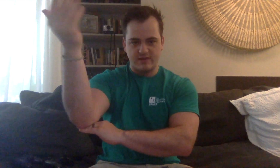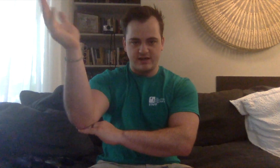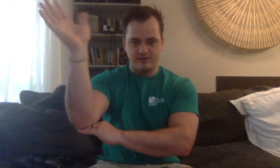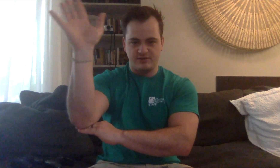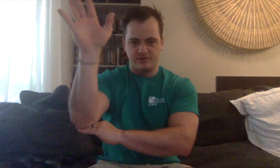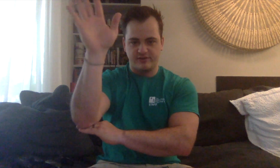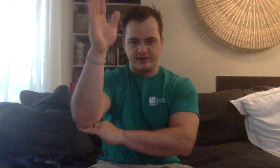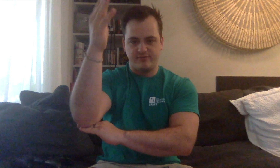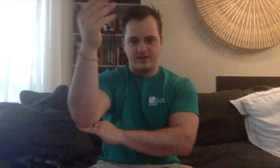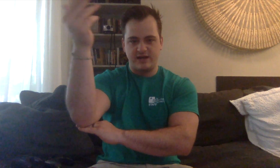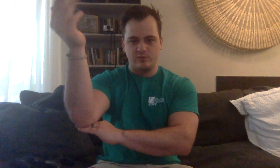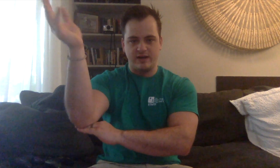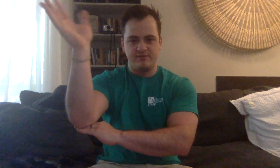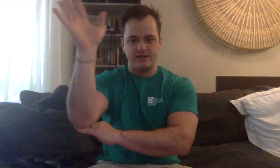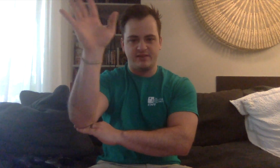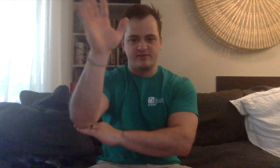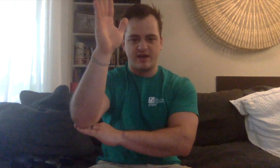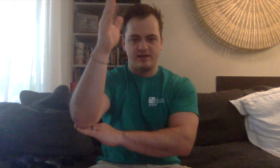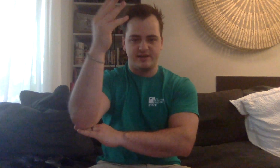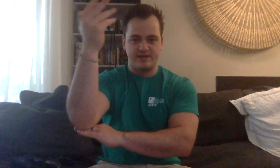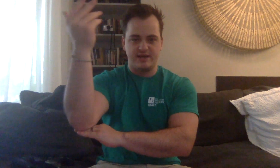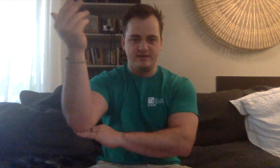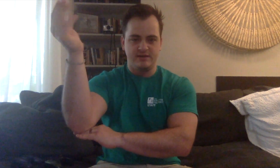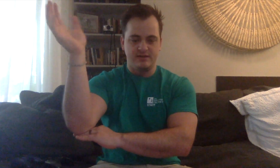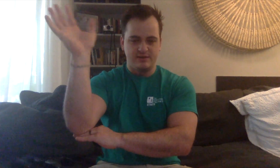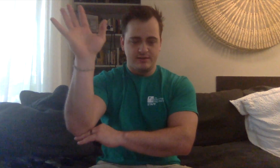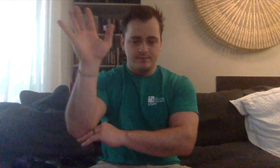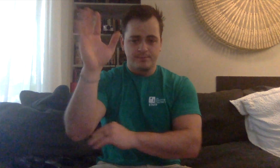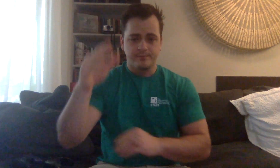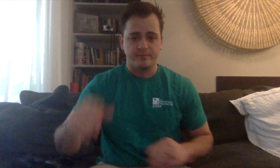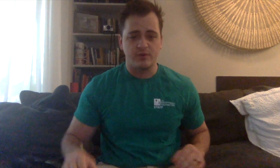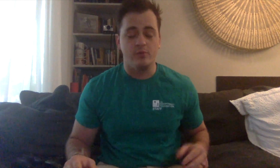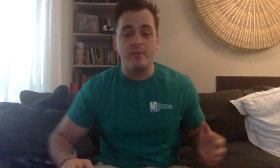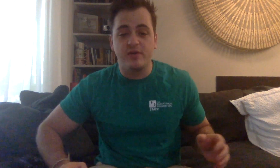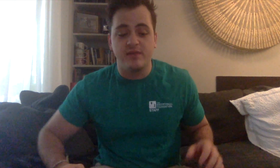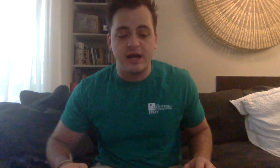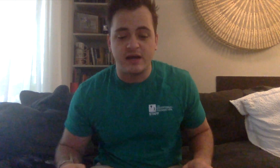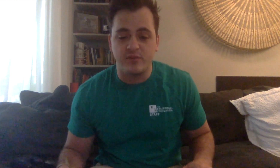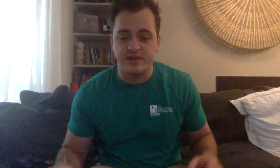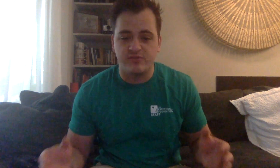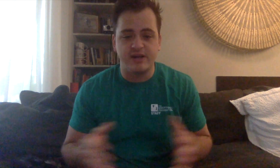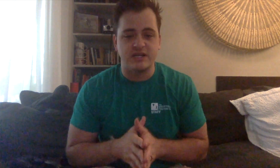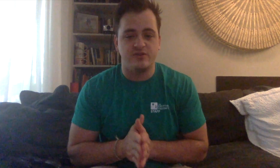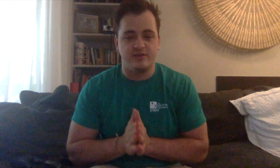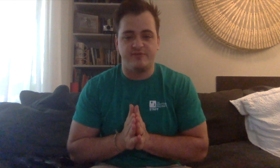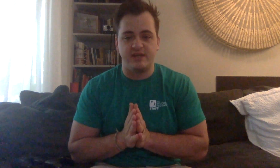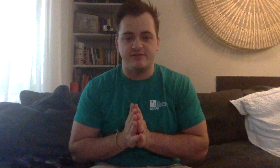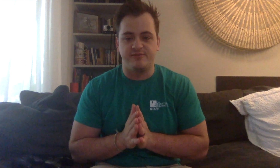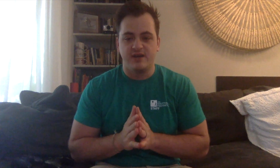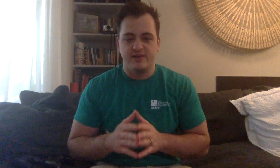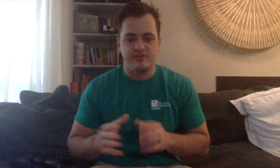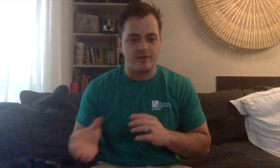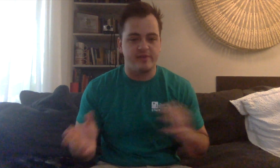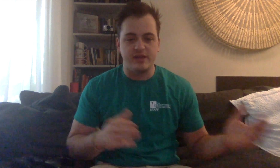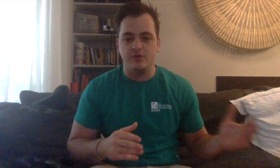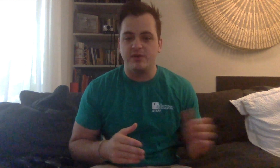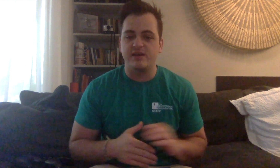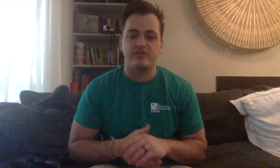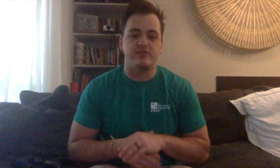And it just looks like a flag waving in the sky like that. Remember with these videos, if there's something that you missed or something you